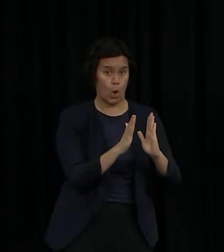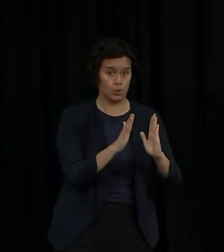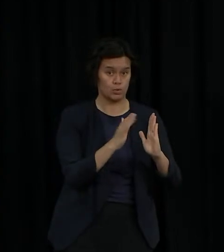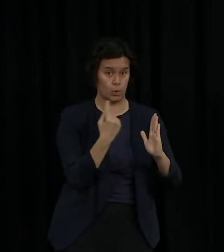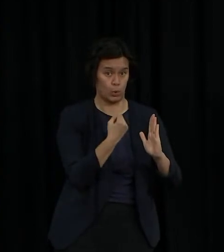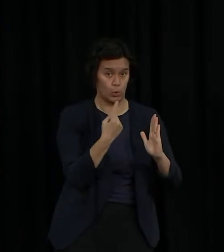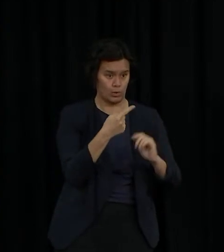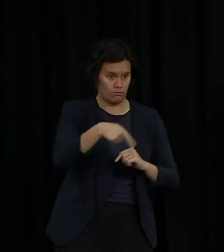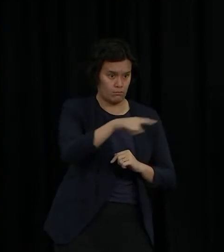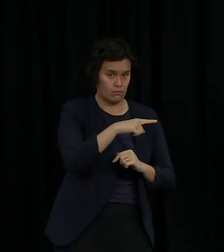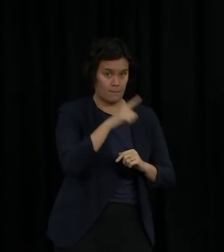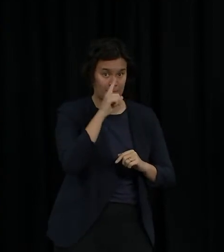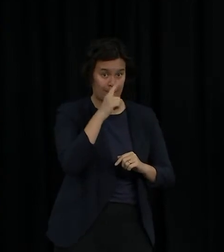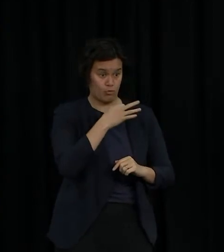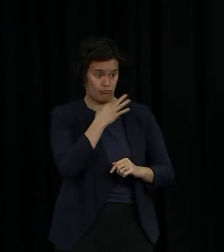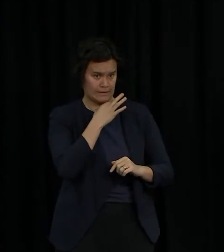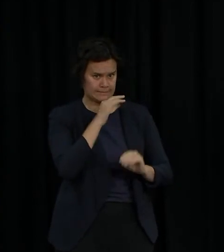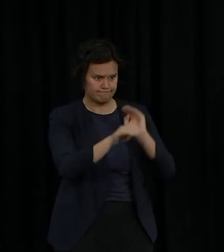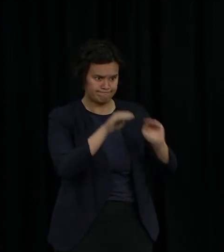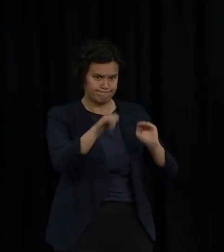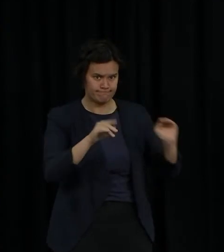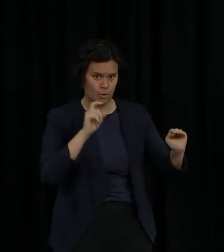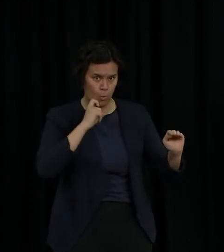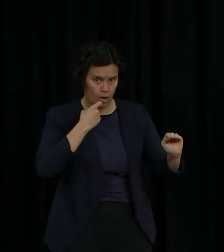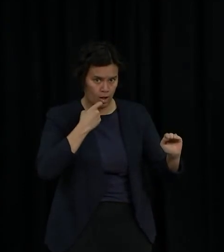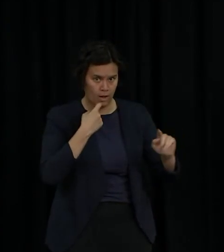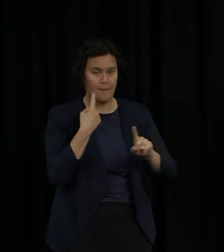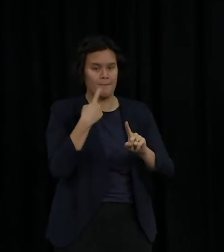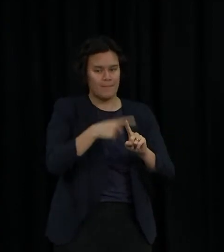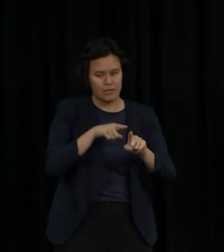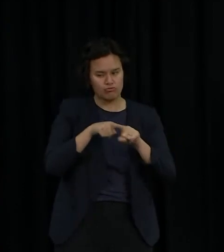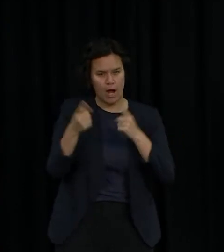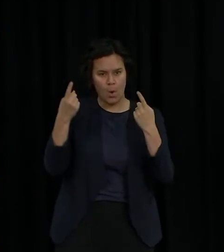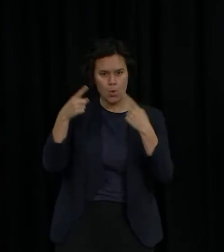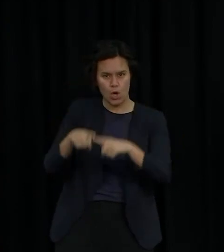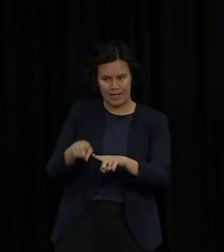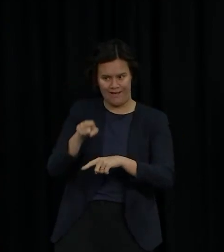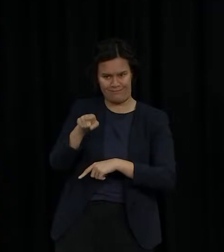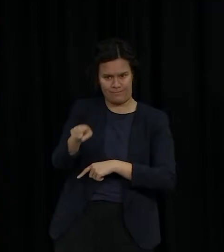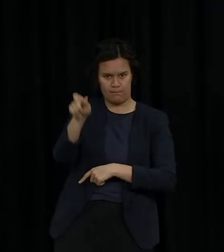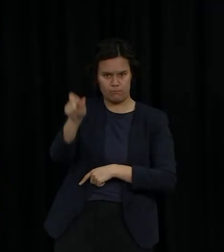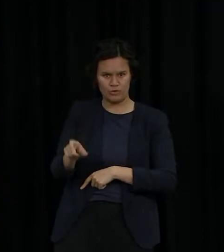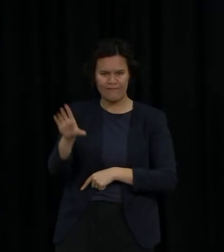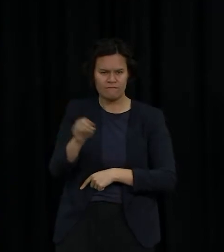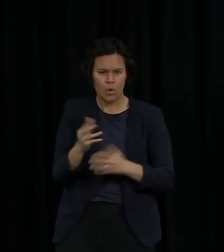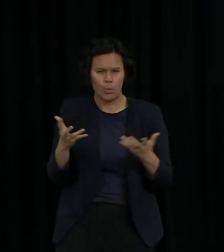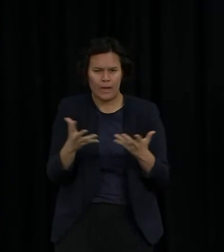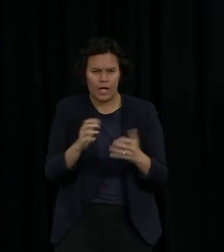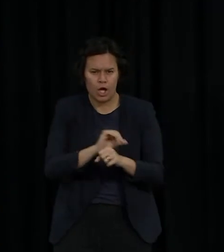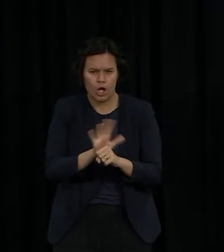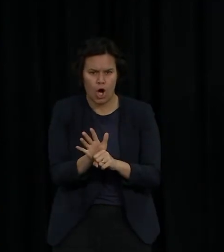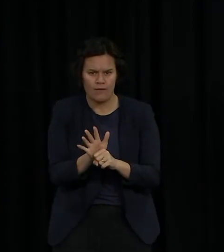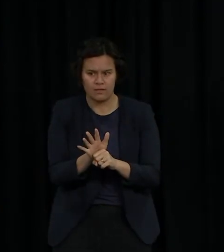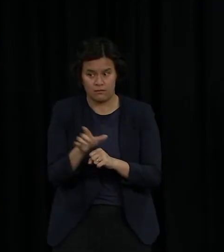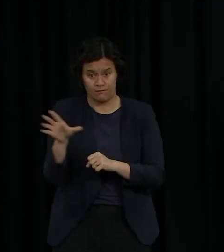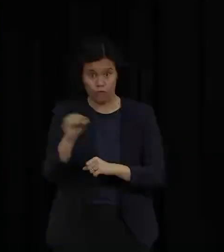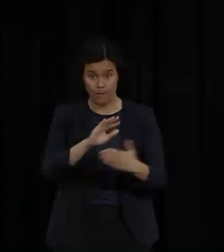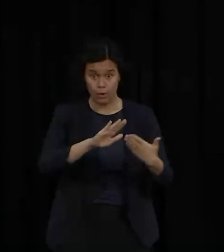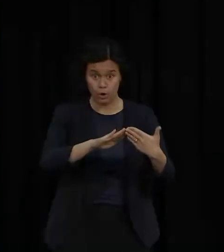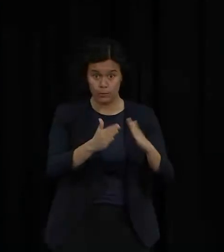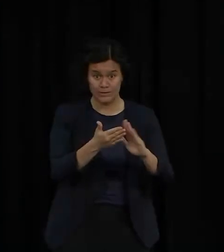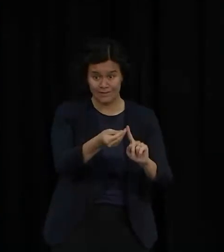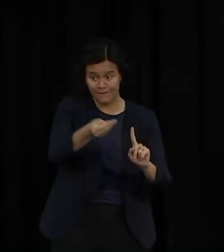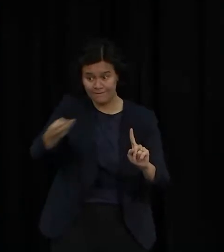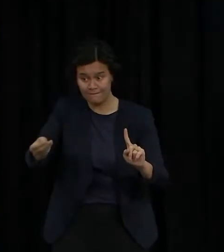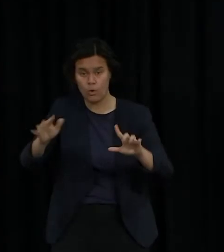infection. We are still awaiting whole genome sequencing results, which will help determine whether this is a community case or a